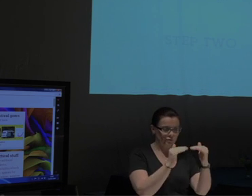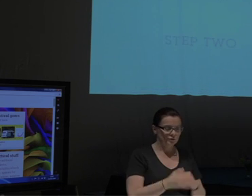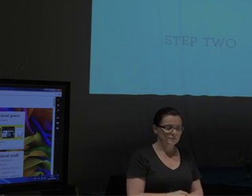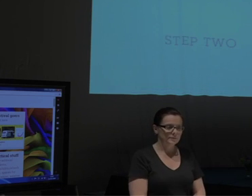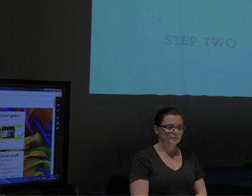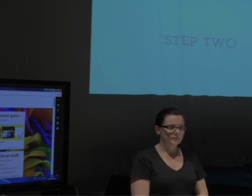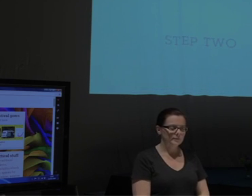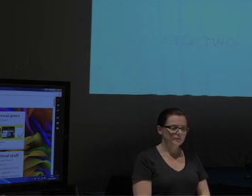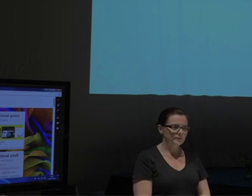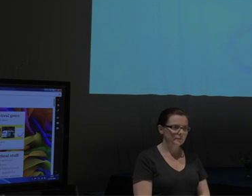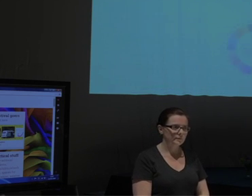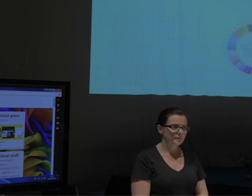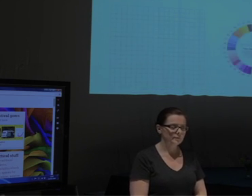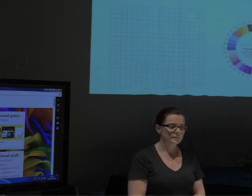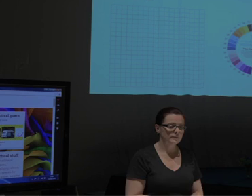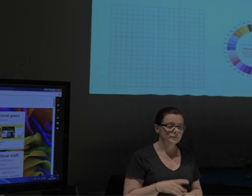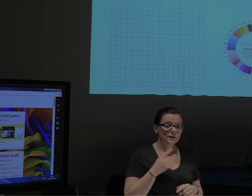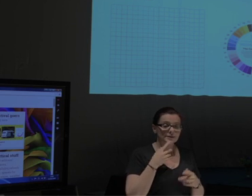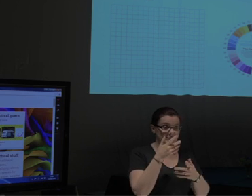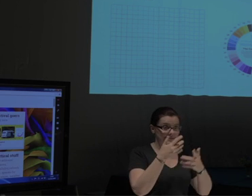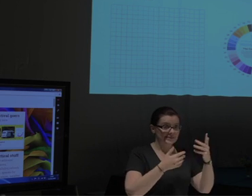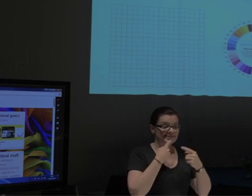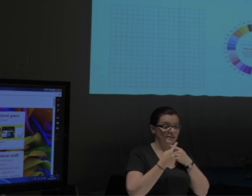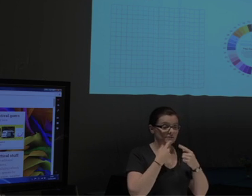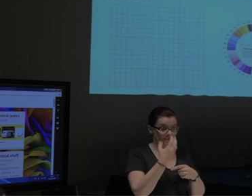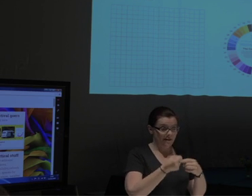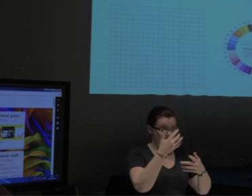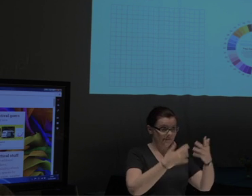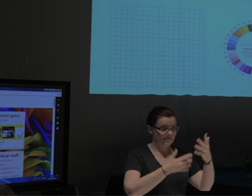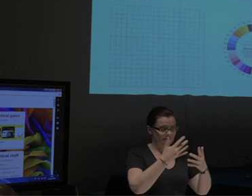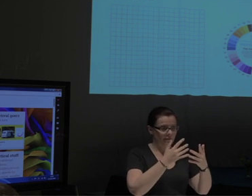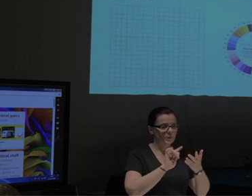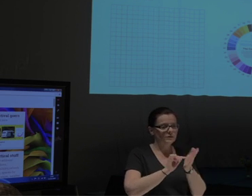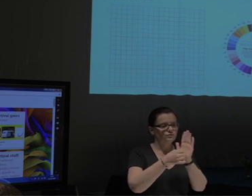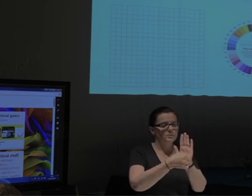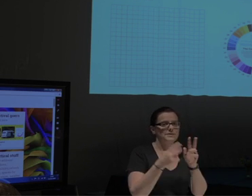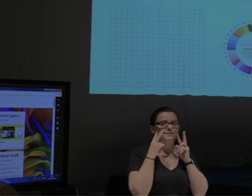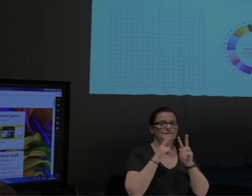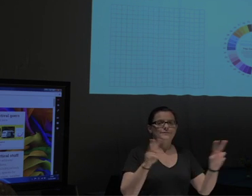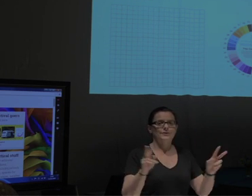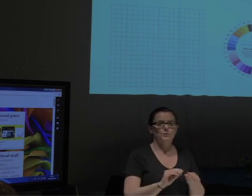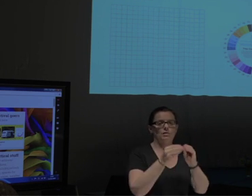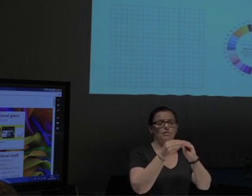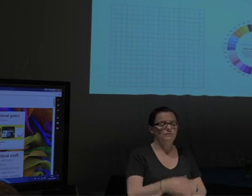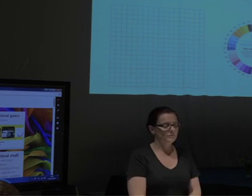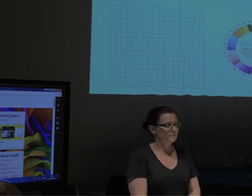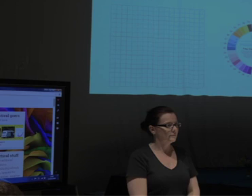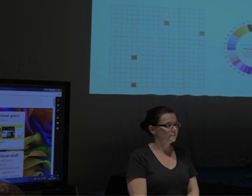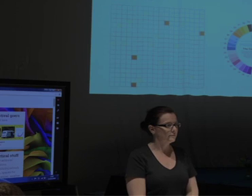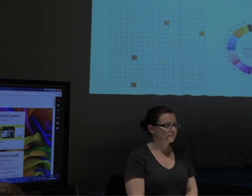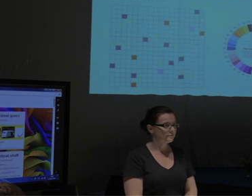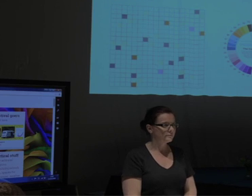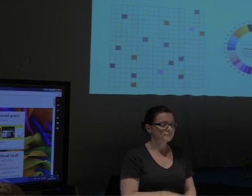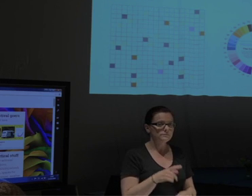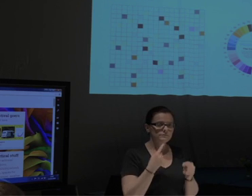Step 2. Once we have the data, we then look to represent the results in a more visual infographic. We take a